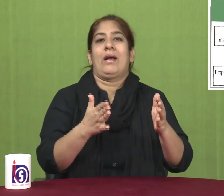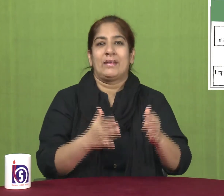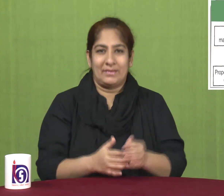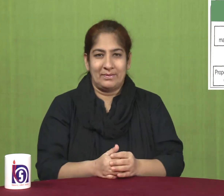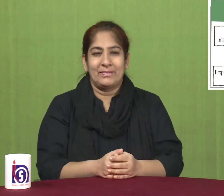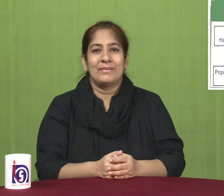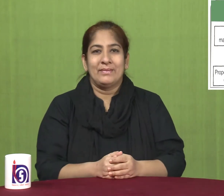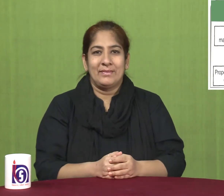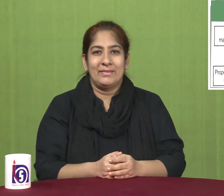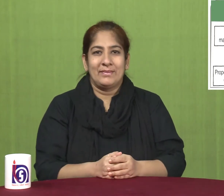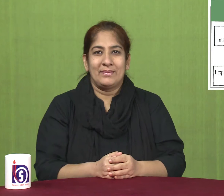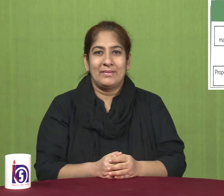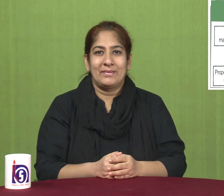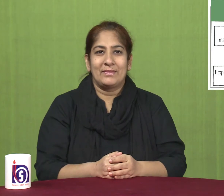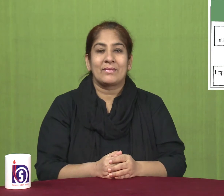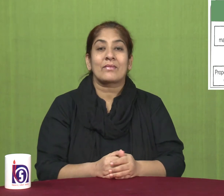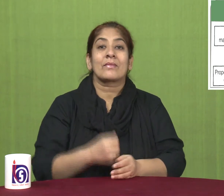The fourth one is